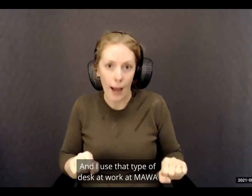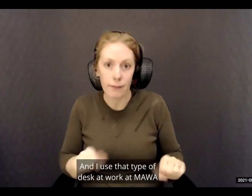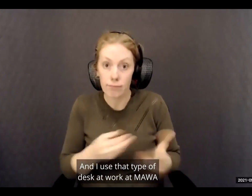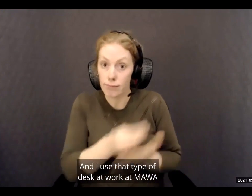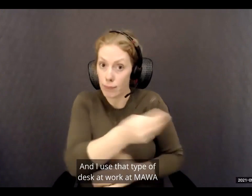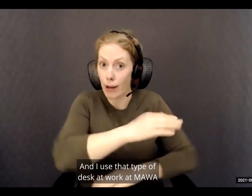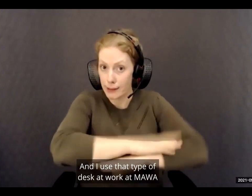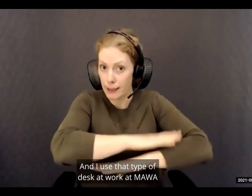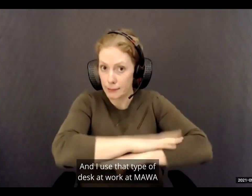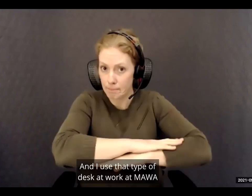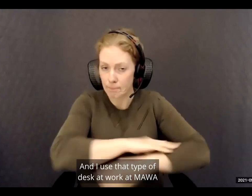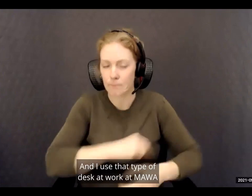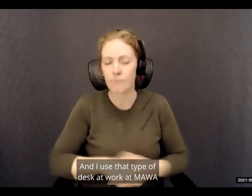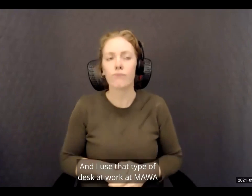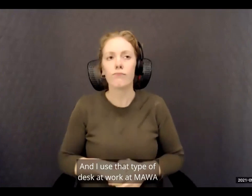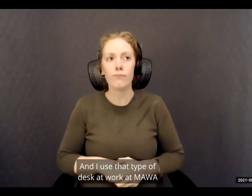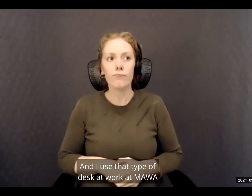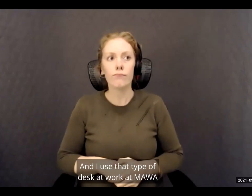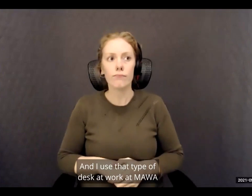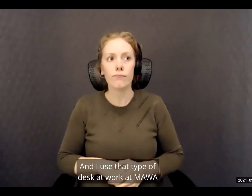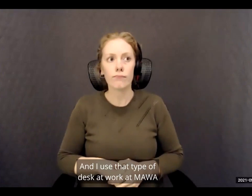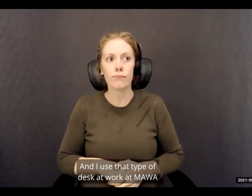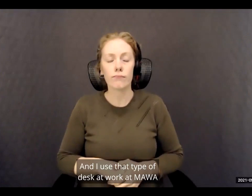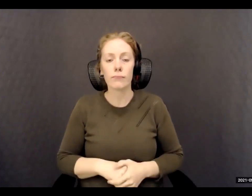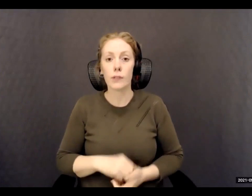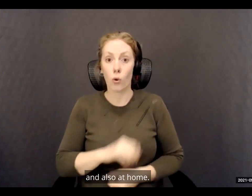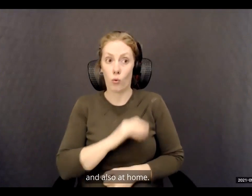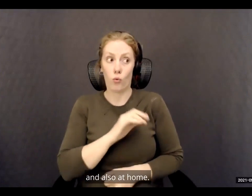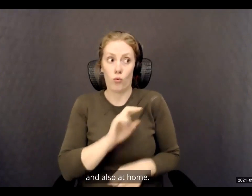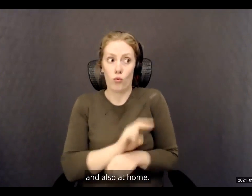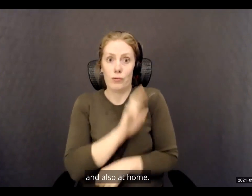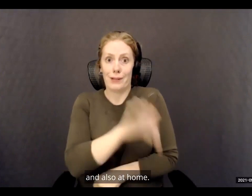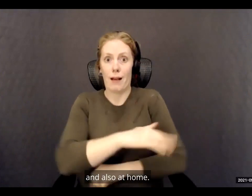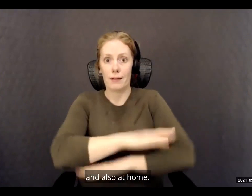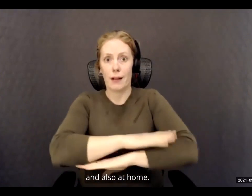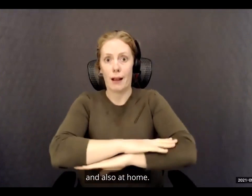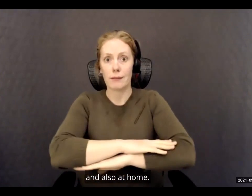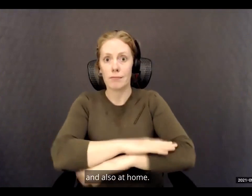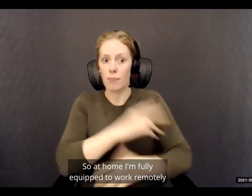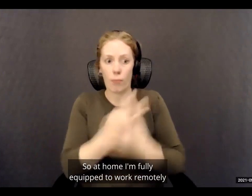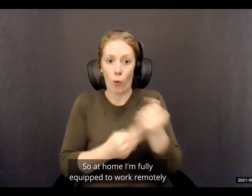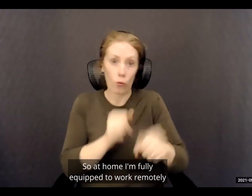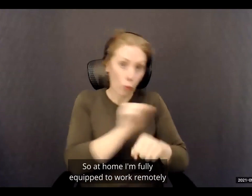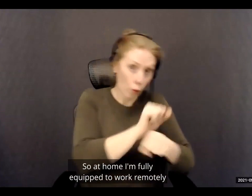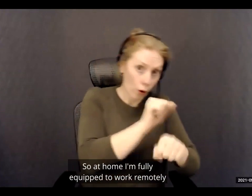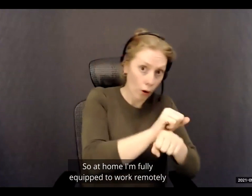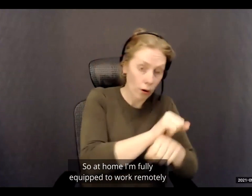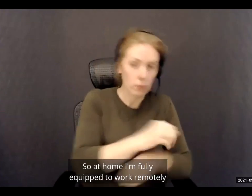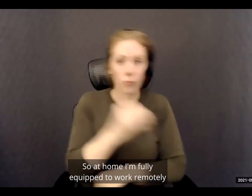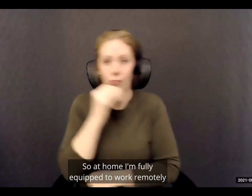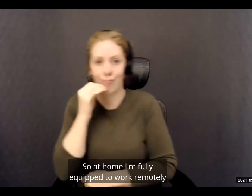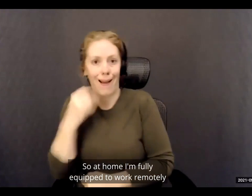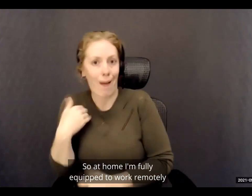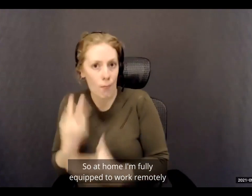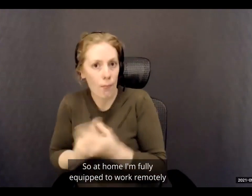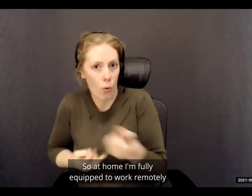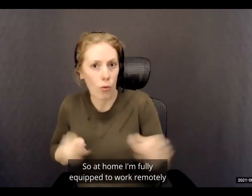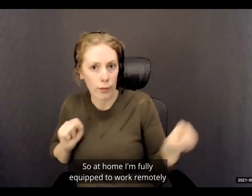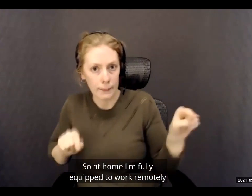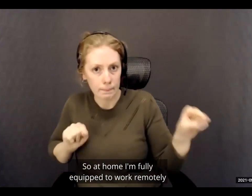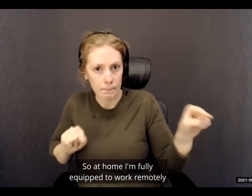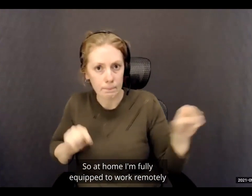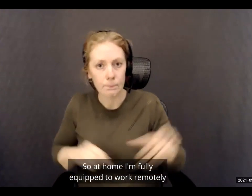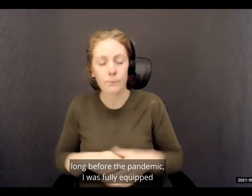type of desk at work at MAWA and also at home. So at home, I'm fully equipped to